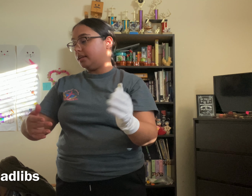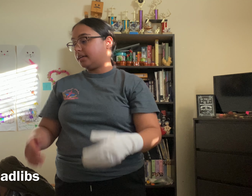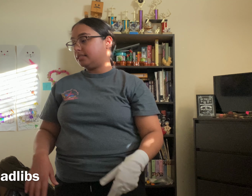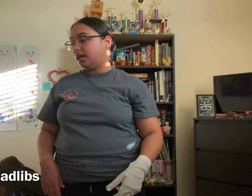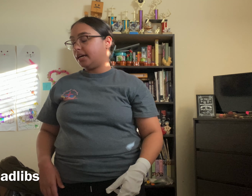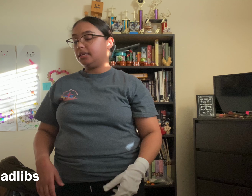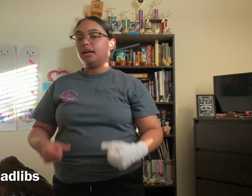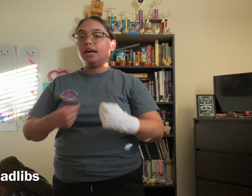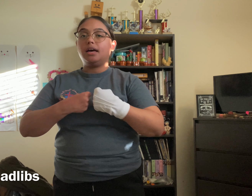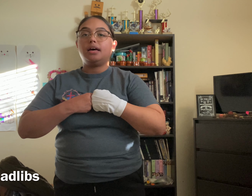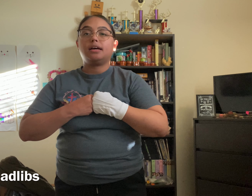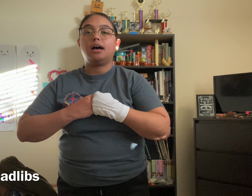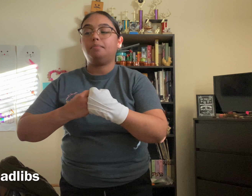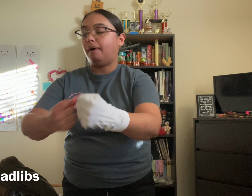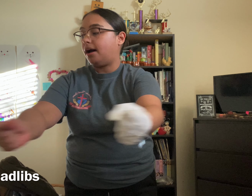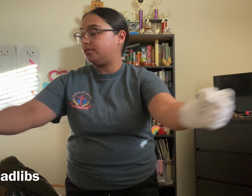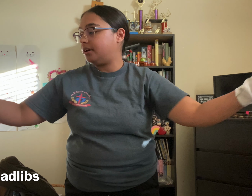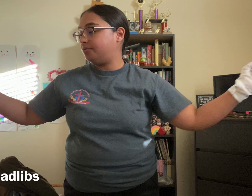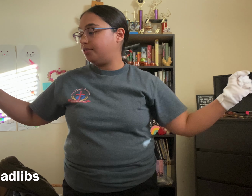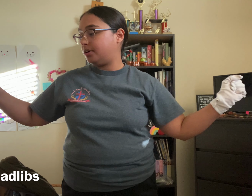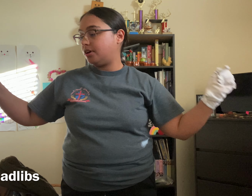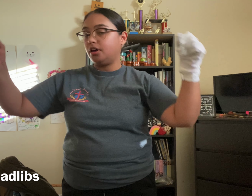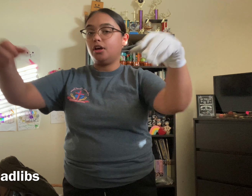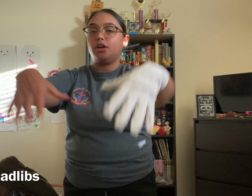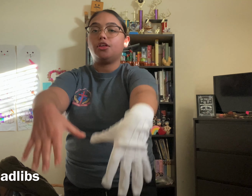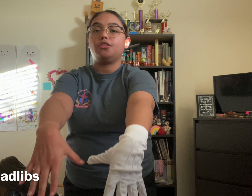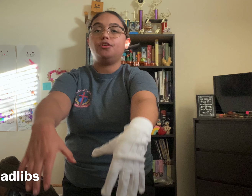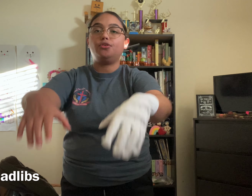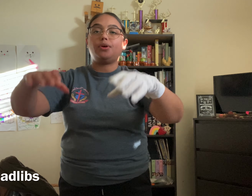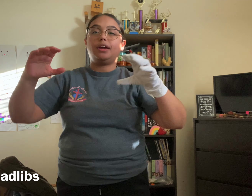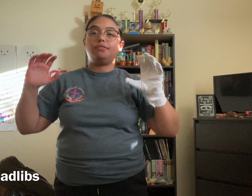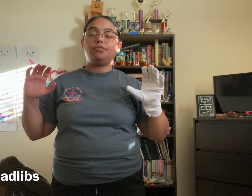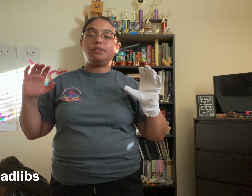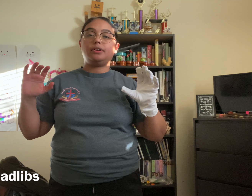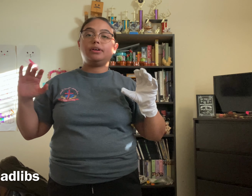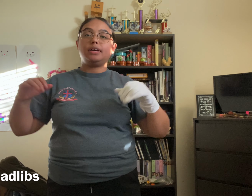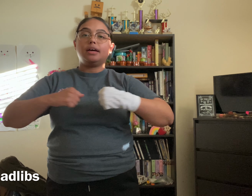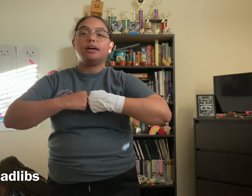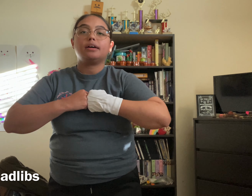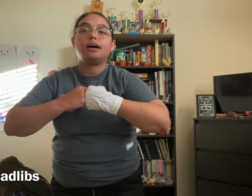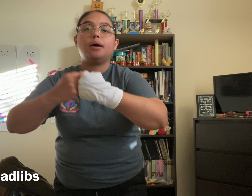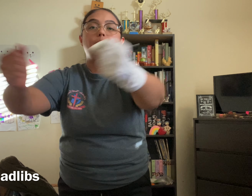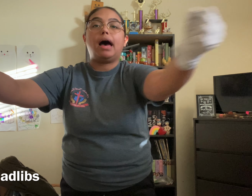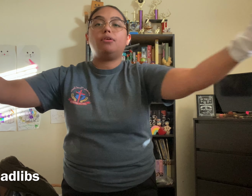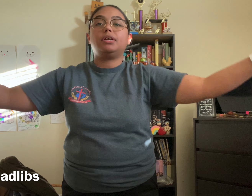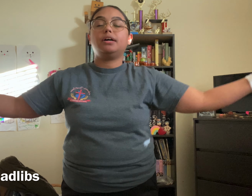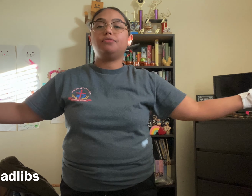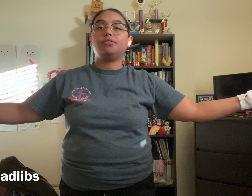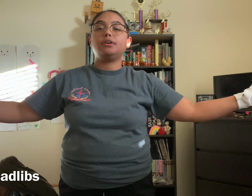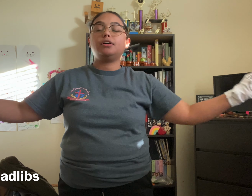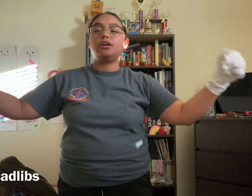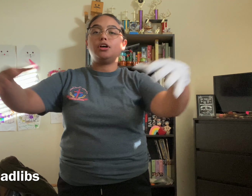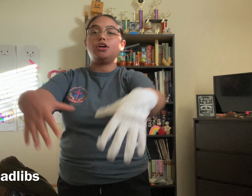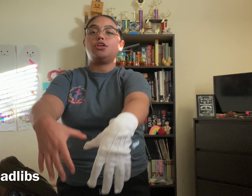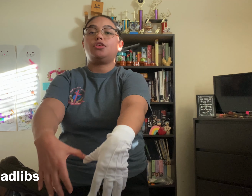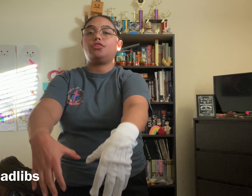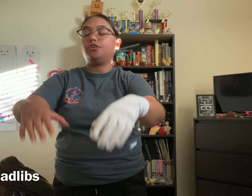Next line, come out of the grave. Come out of the